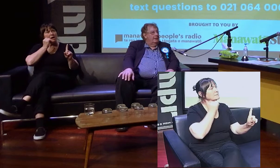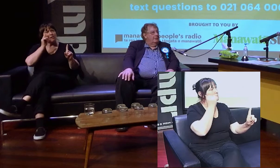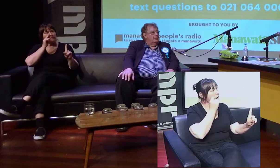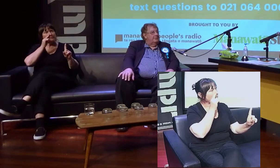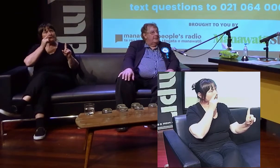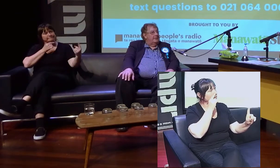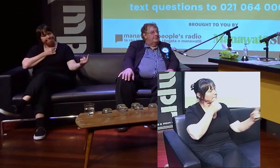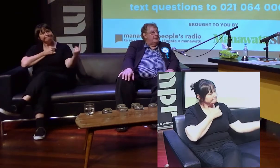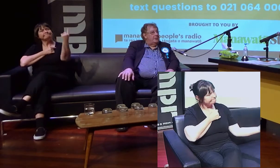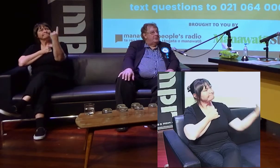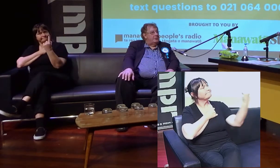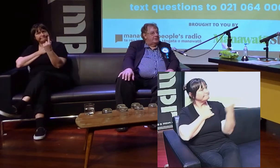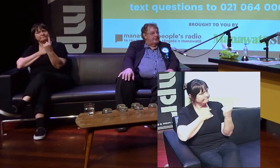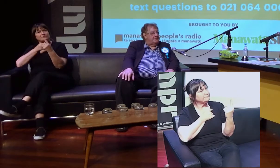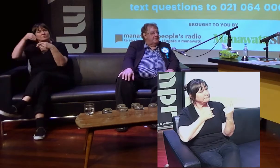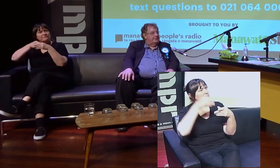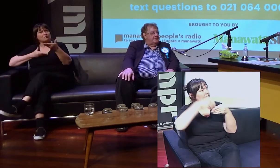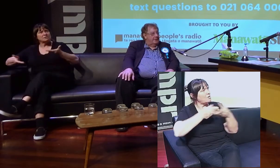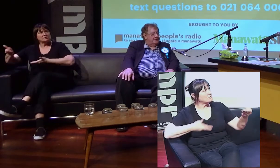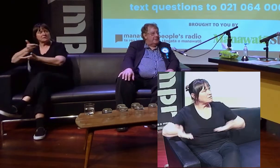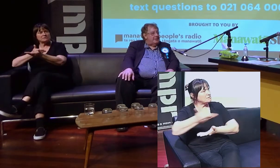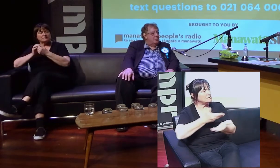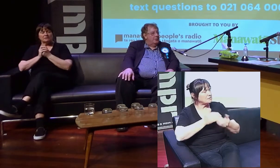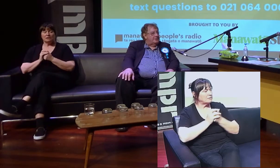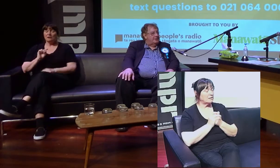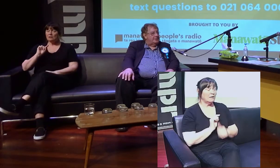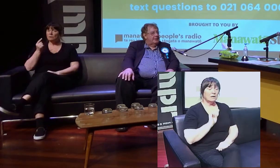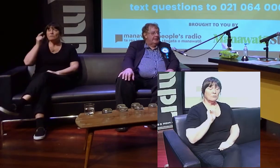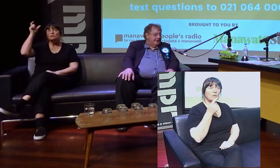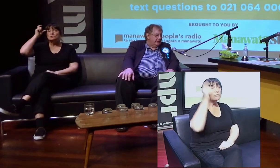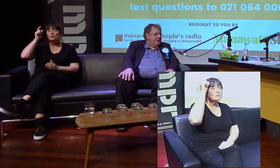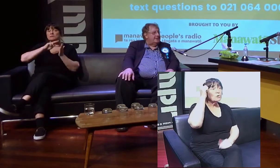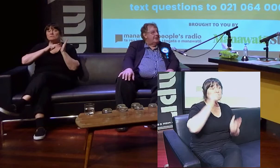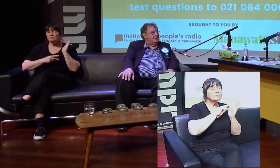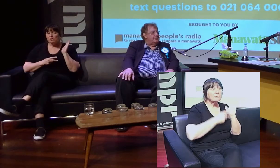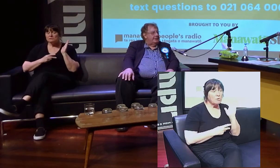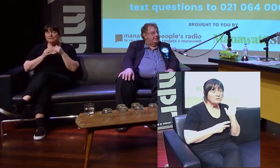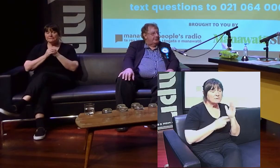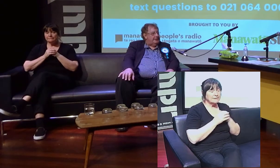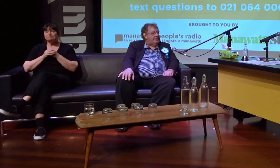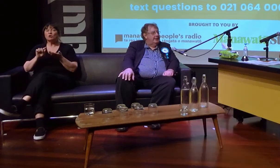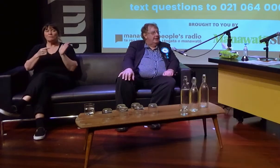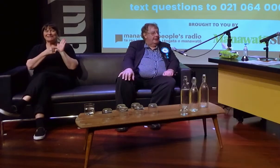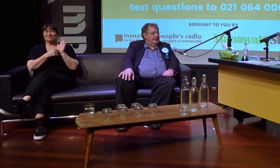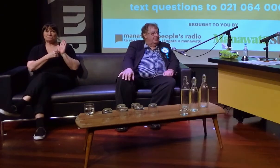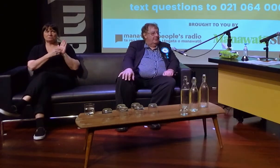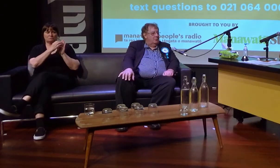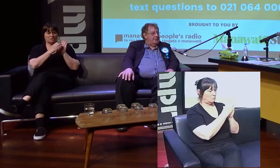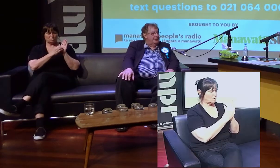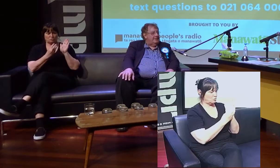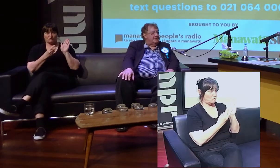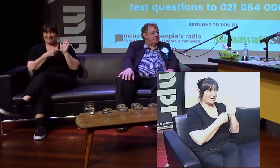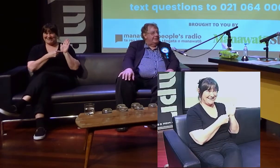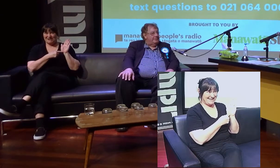table. Well, the original concept of the policy was that, and I go back to Article 3 of the treaty,